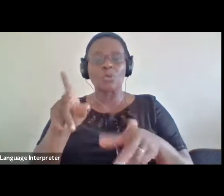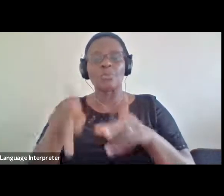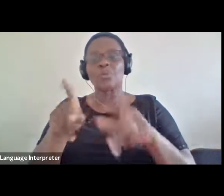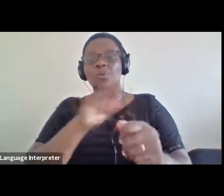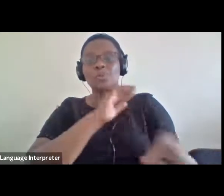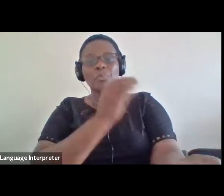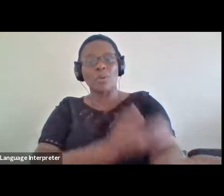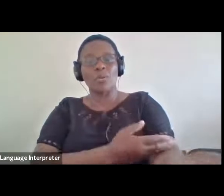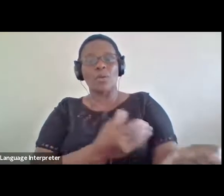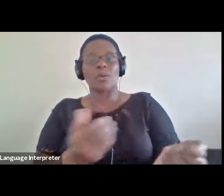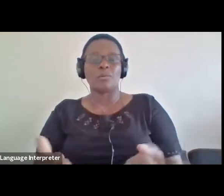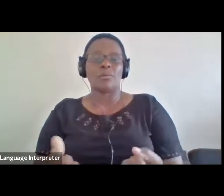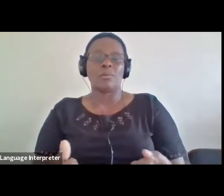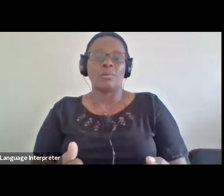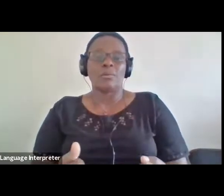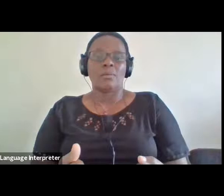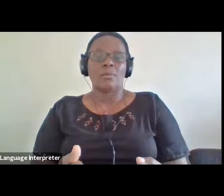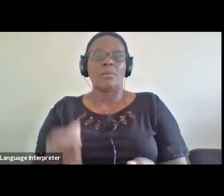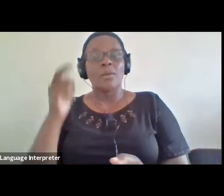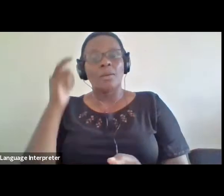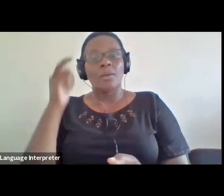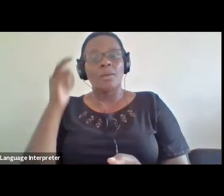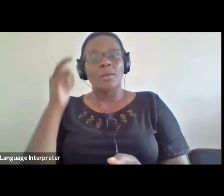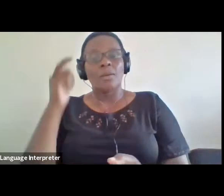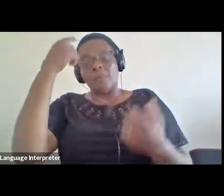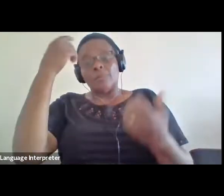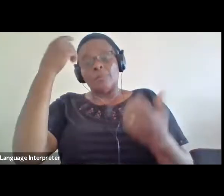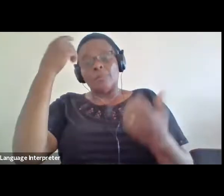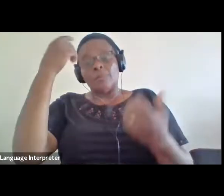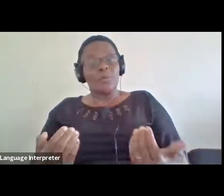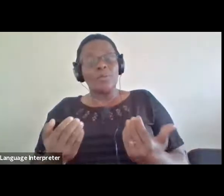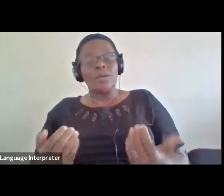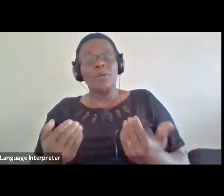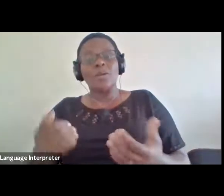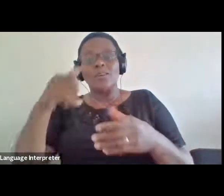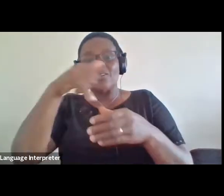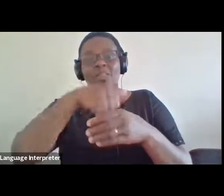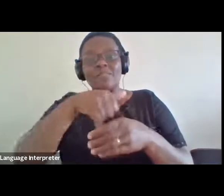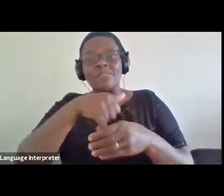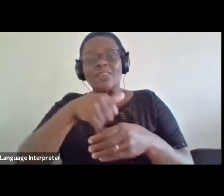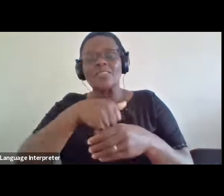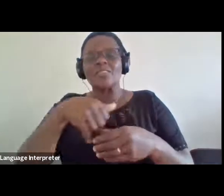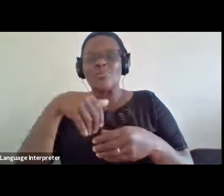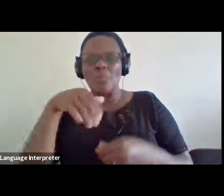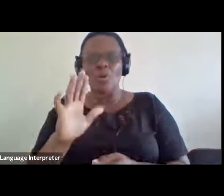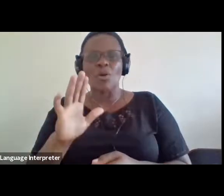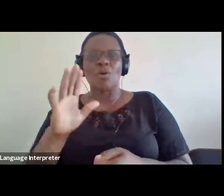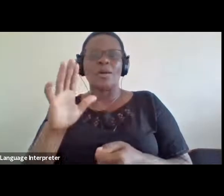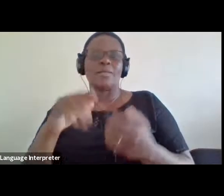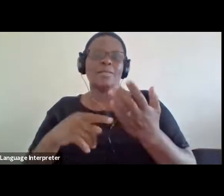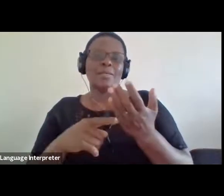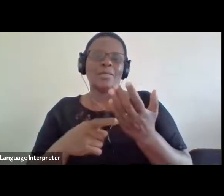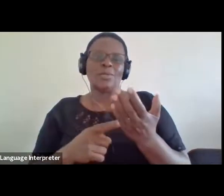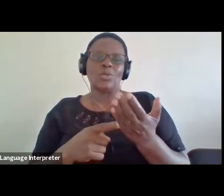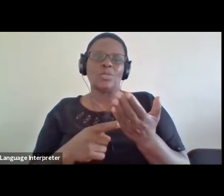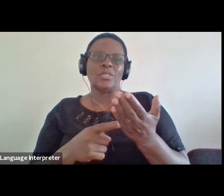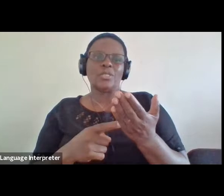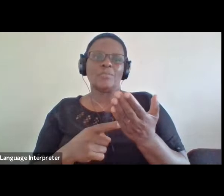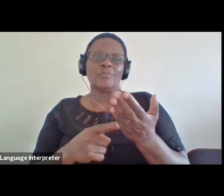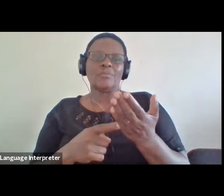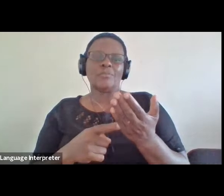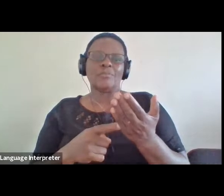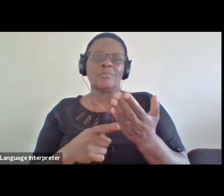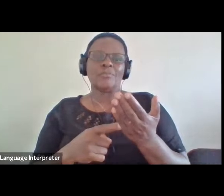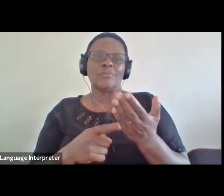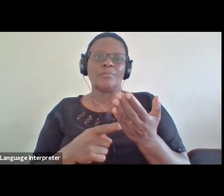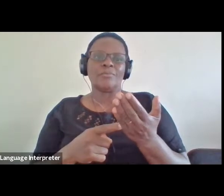civilians. Governments currently are investing heavily in technologies like artificial intelligence, cyber offensive